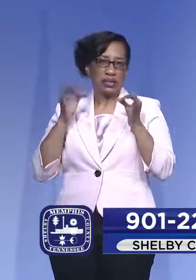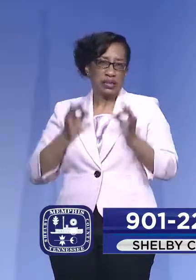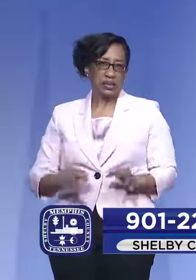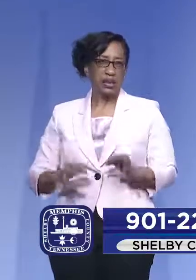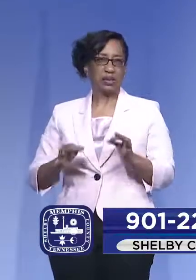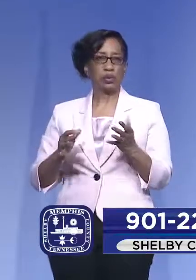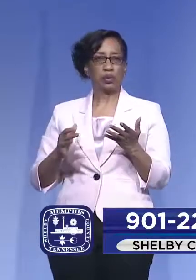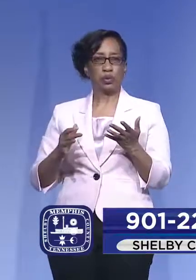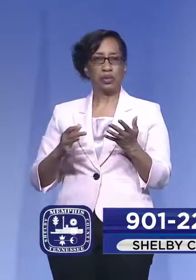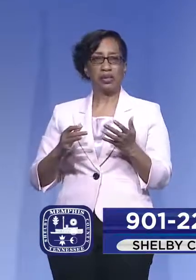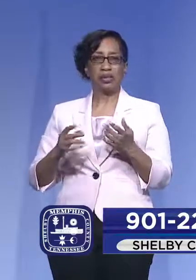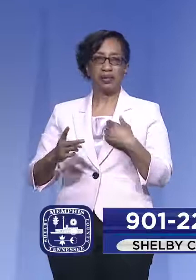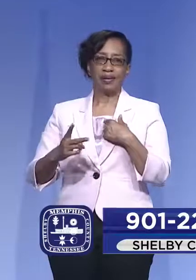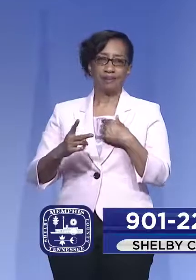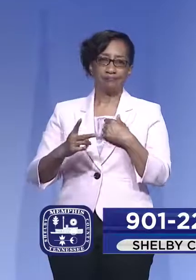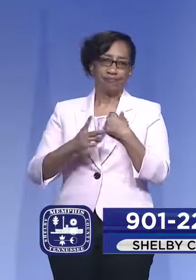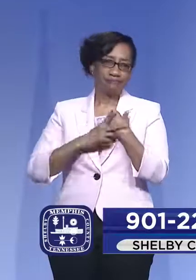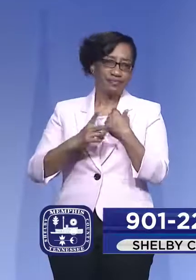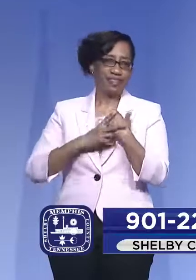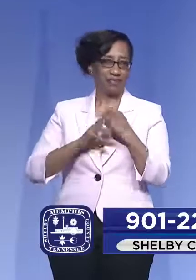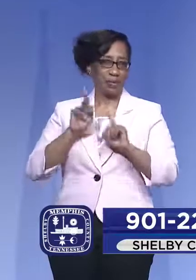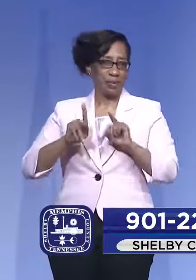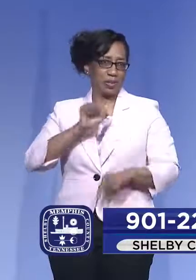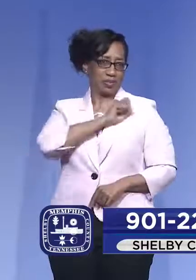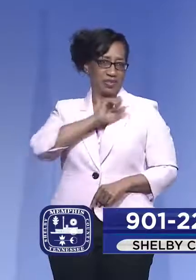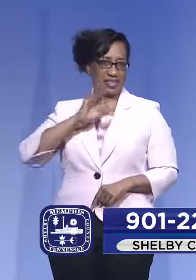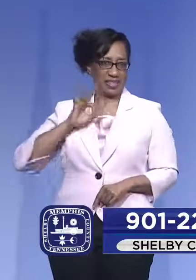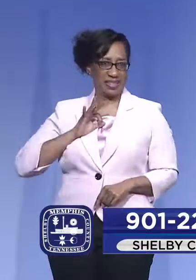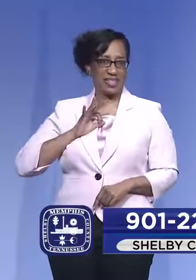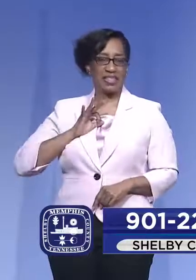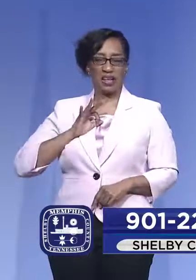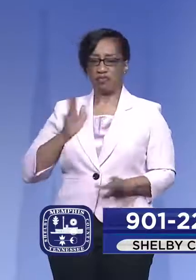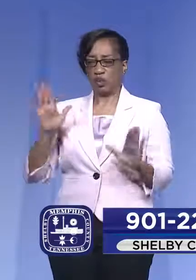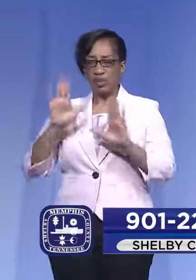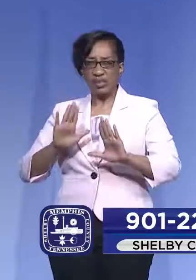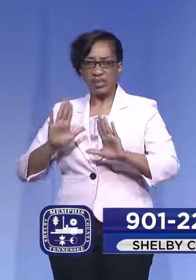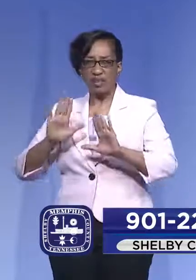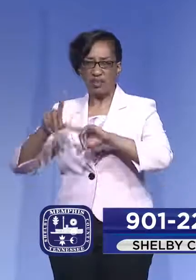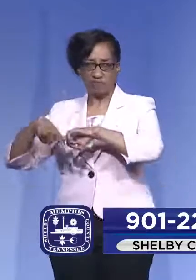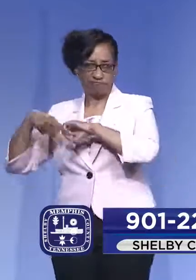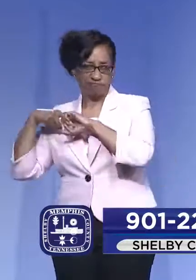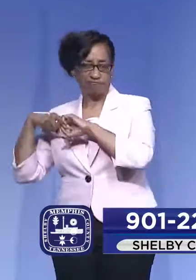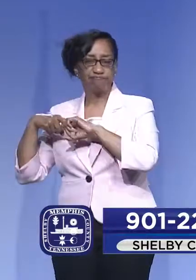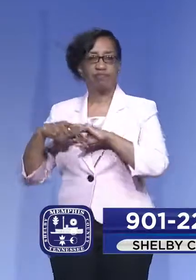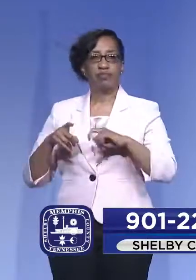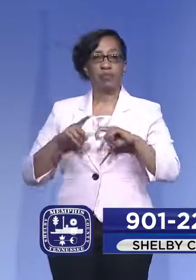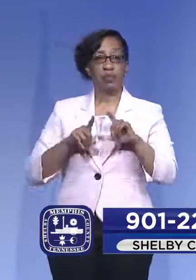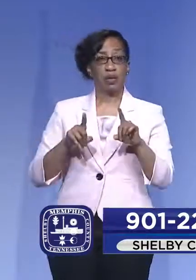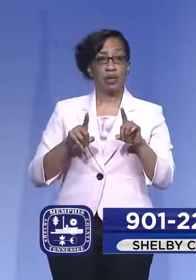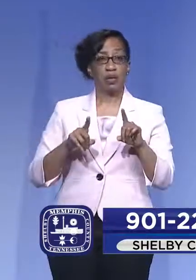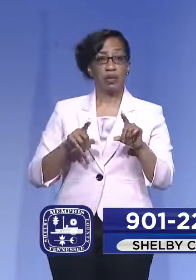getting very little return on Sundays there. So we will retain capacity to do the full 21,000 a